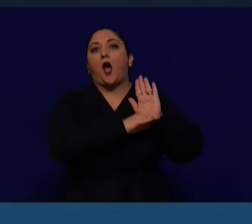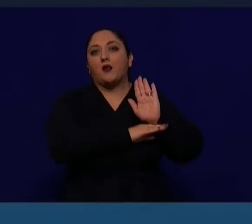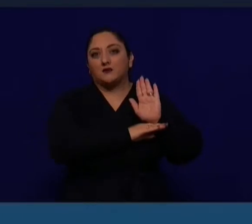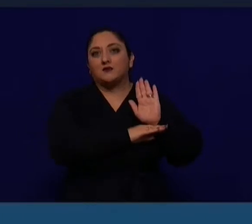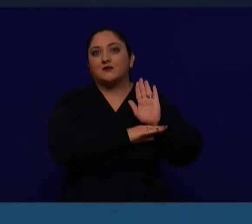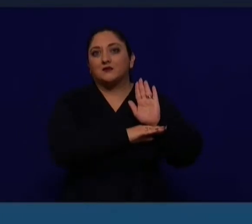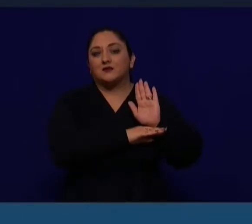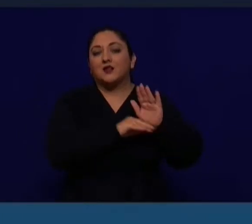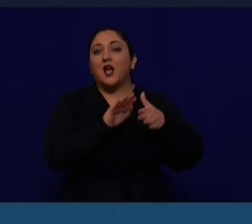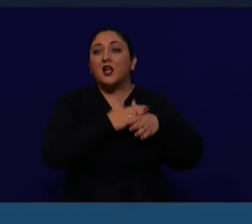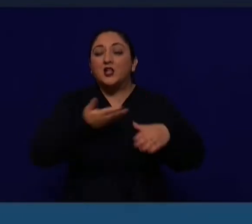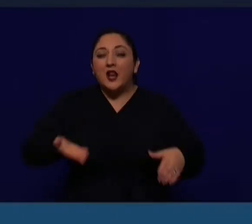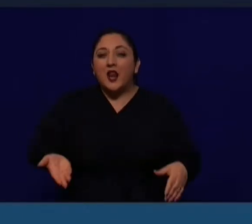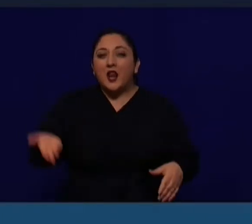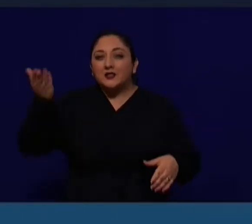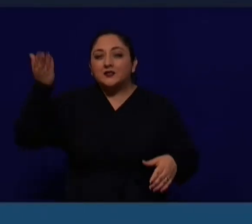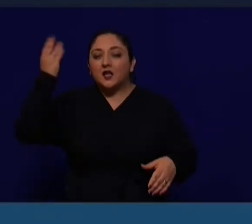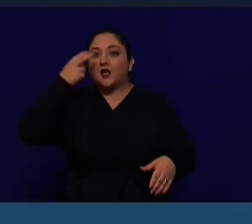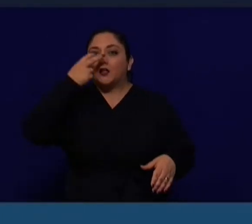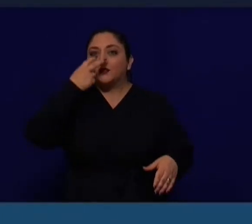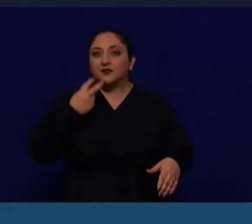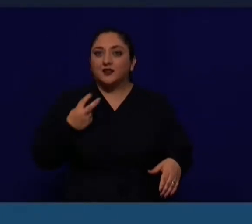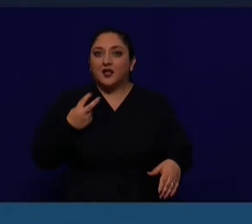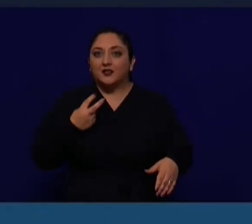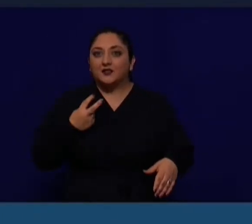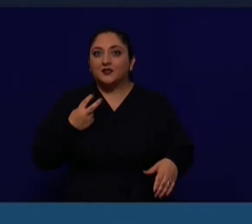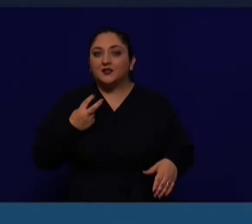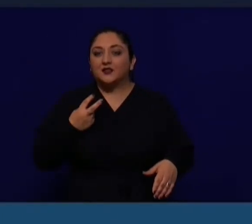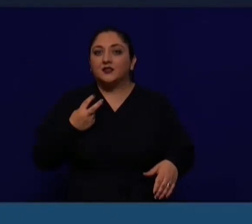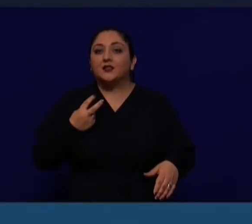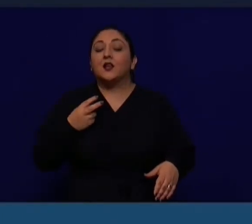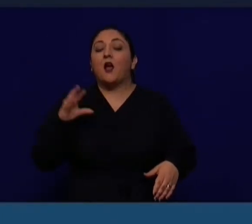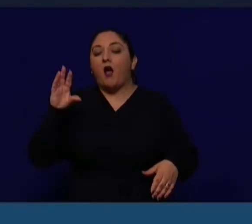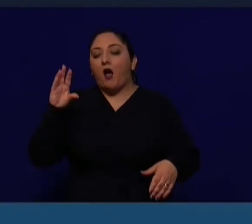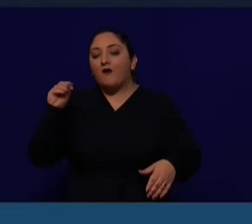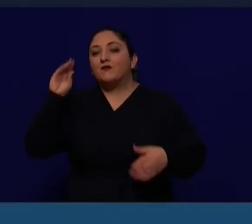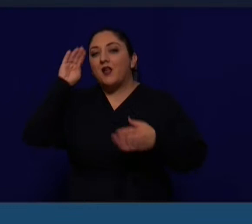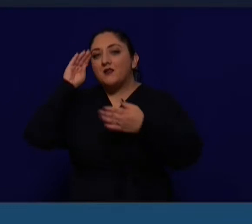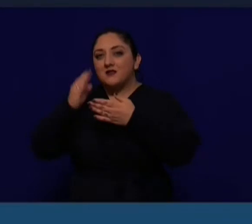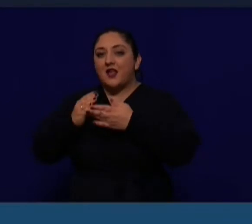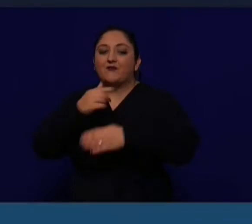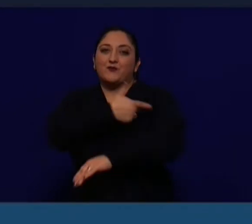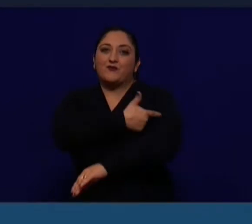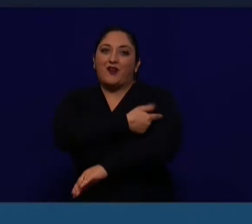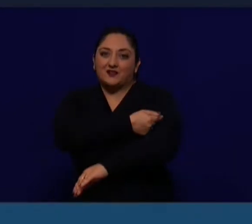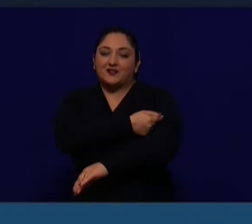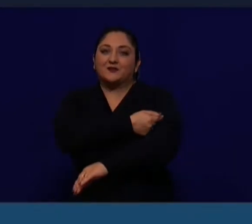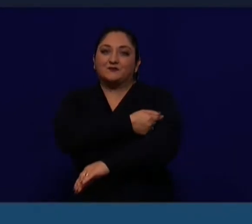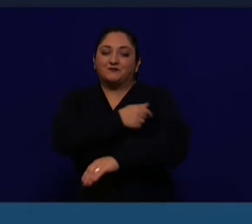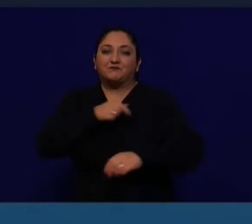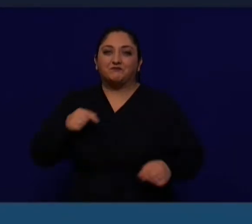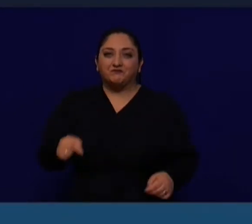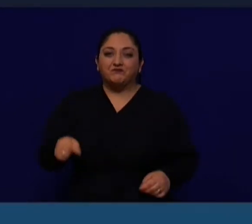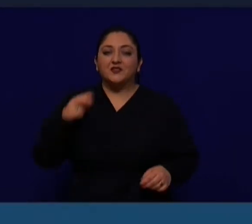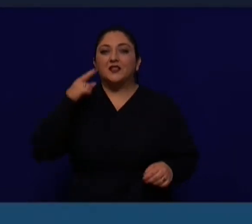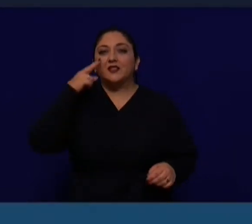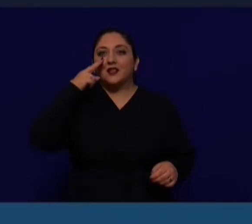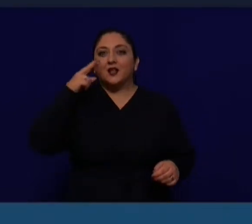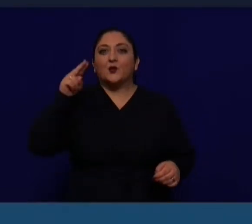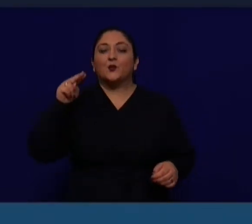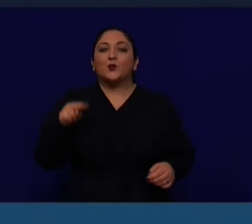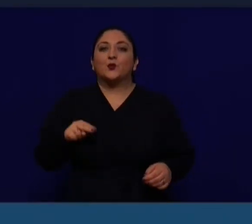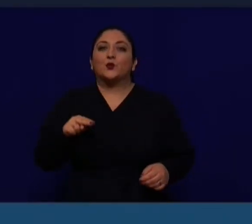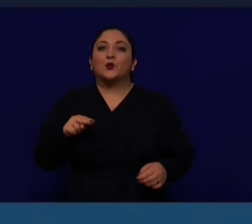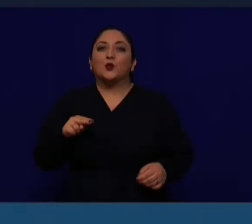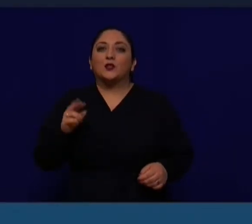kienu iktar anzjani issa qegħdin ikunu proteġuti permezz tal-vaksin. U li qegħdin naraw li